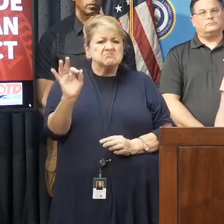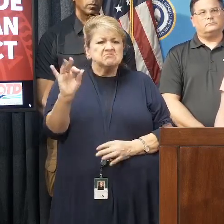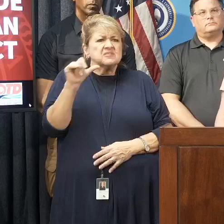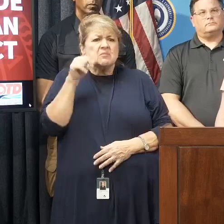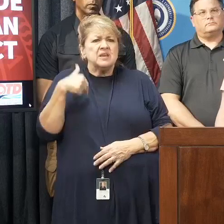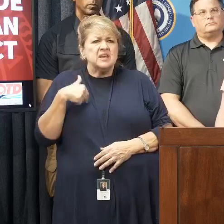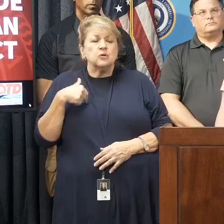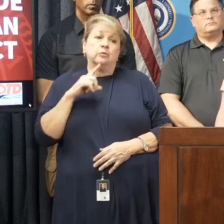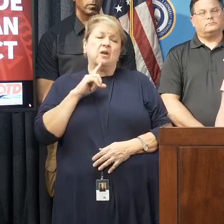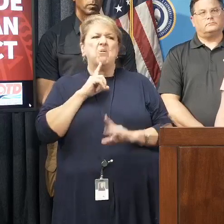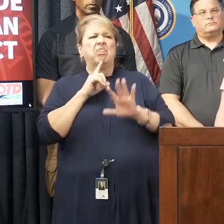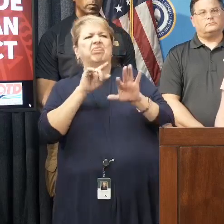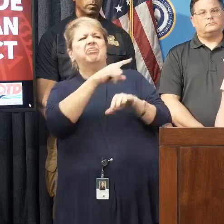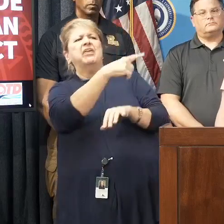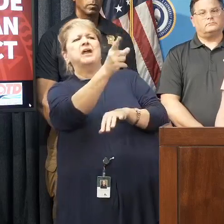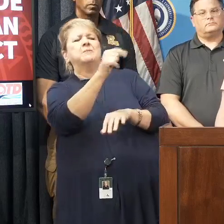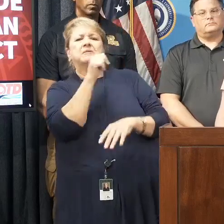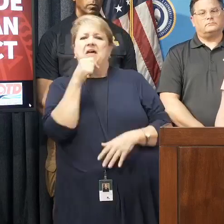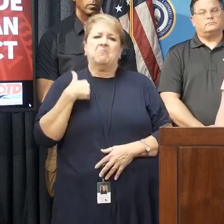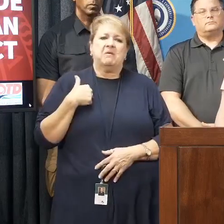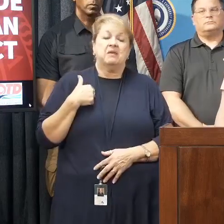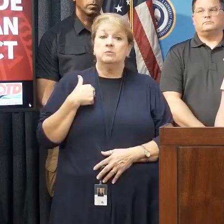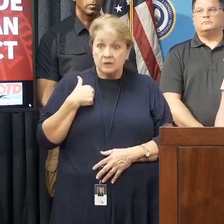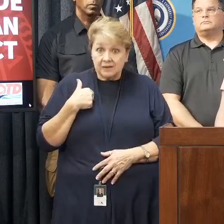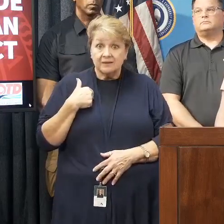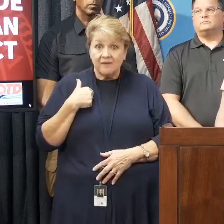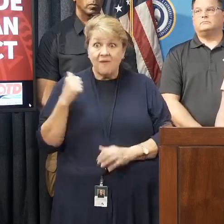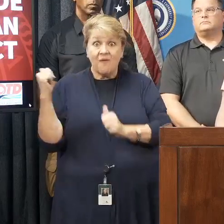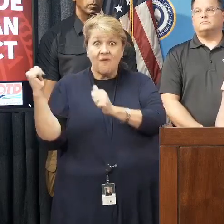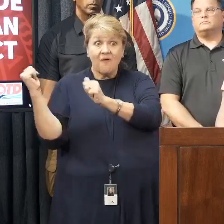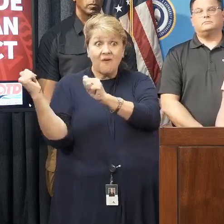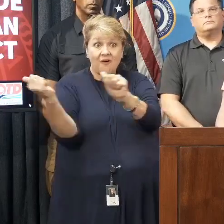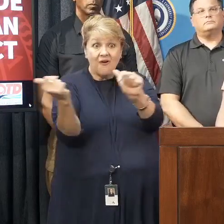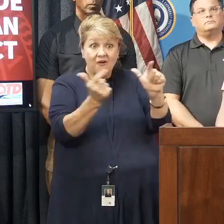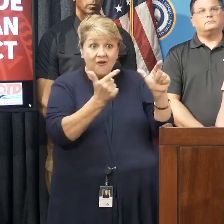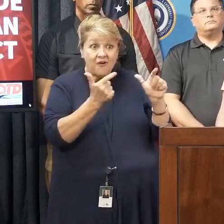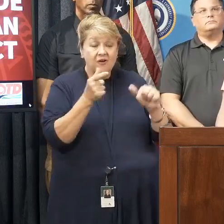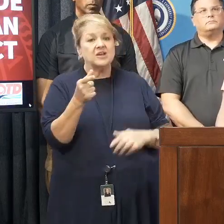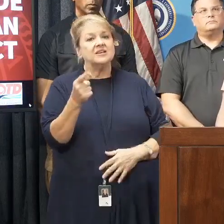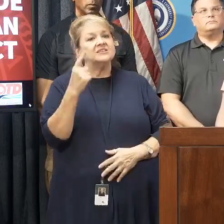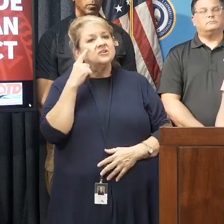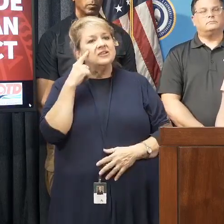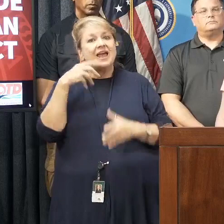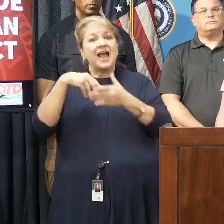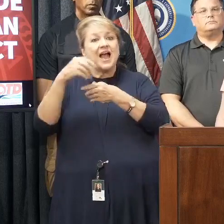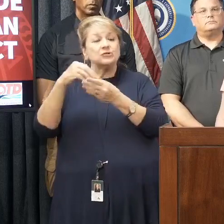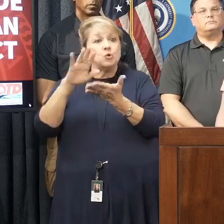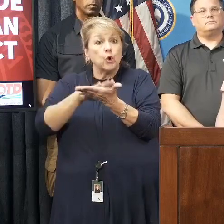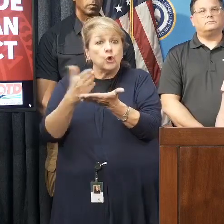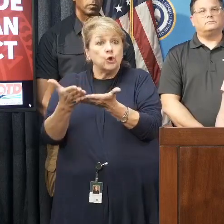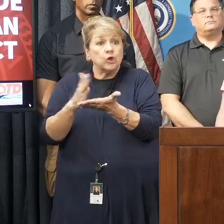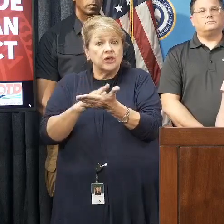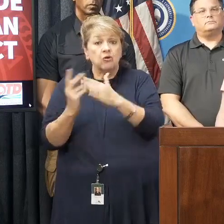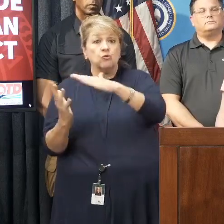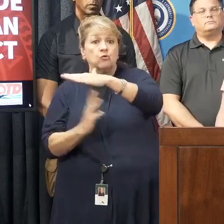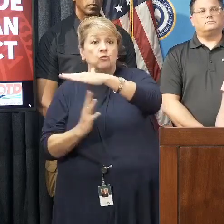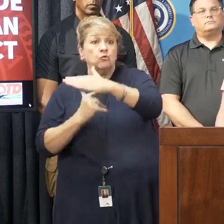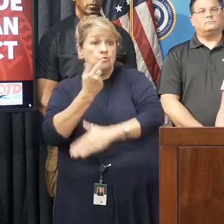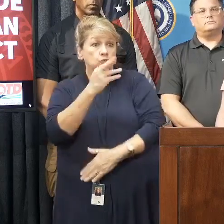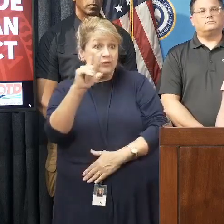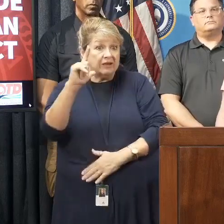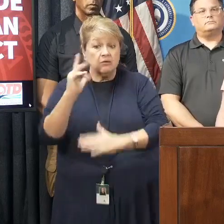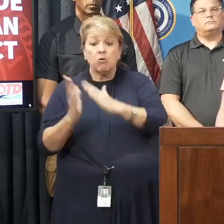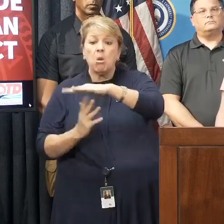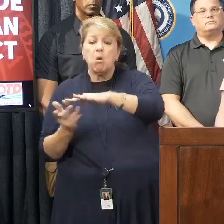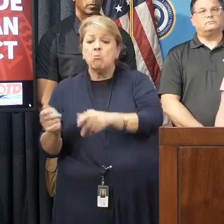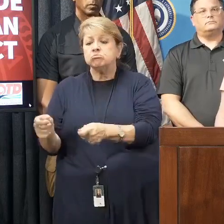applies to every one of us. And we ask that it apply to you in the fact that you realize even outdoor cooking at this point in time could be a hazard.